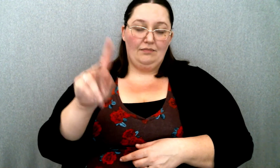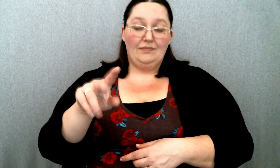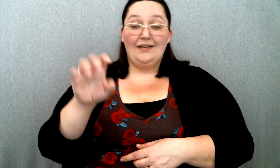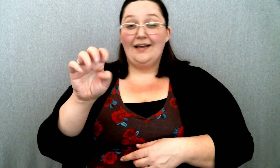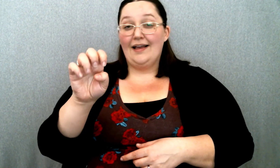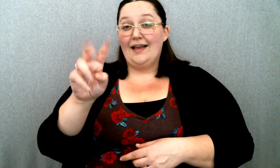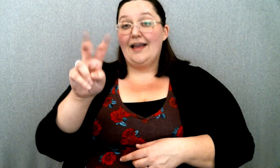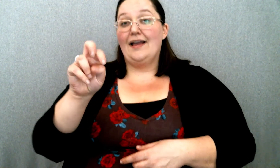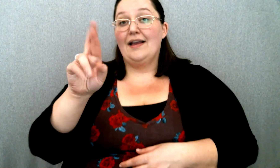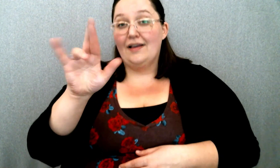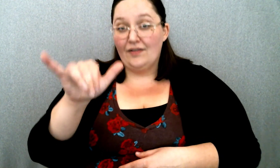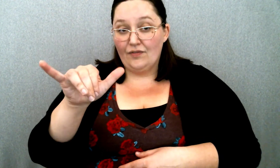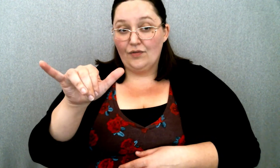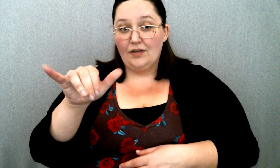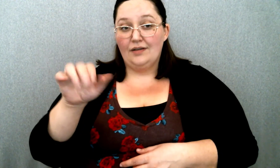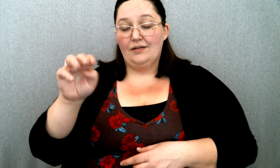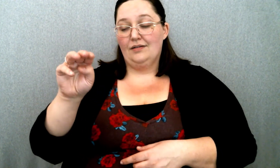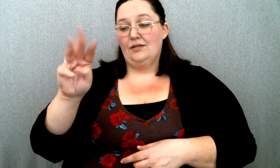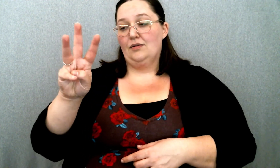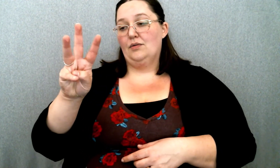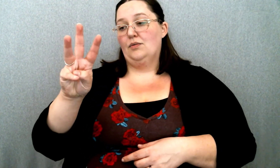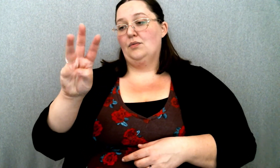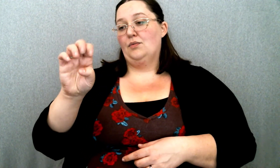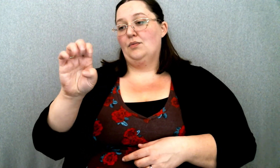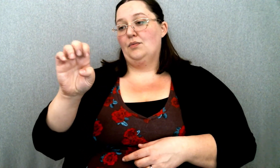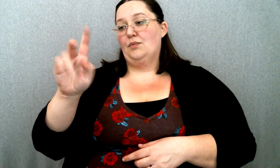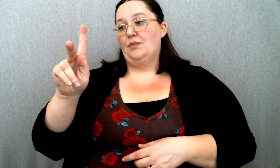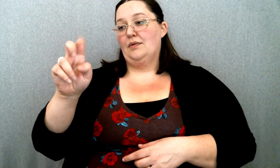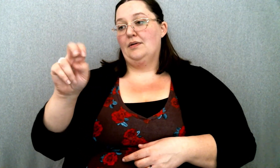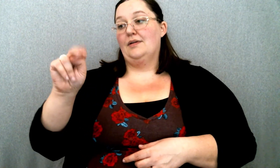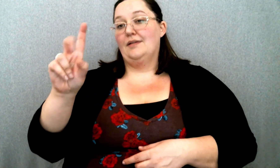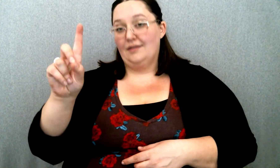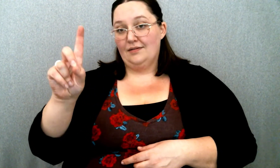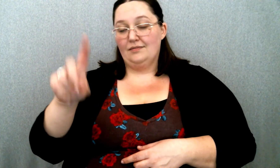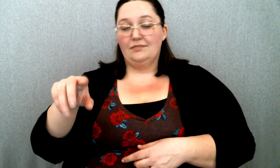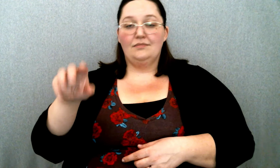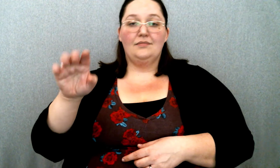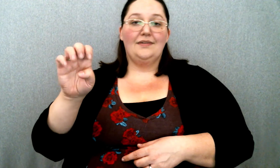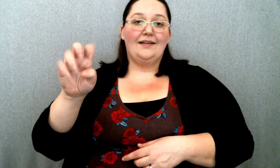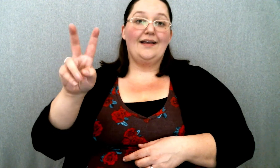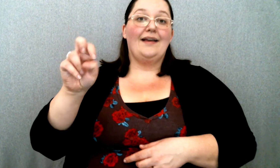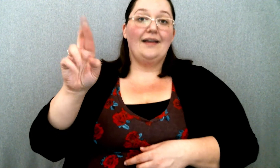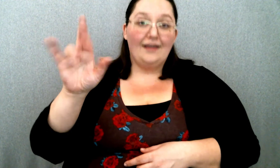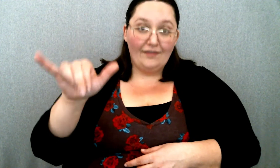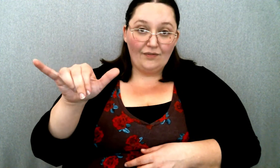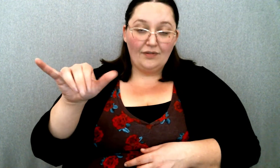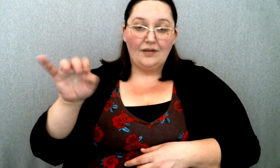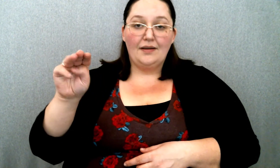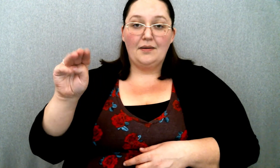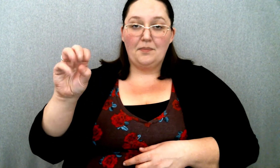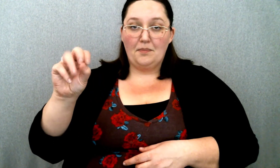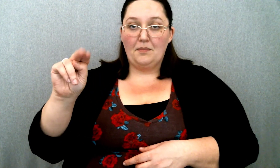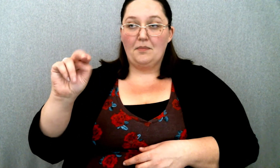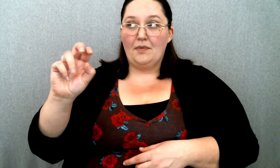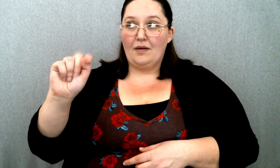adverb of every week, every weekend, every month, every year, and so on.